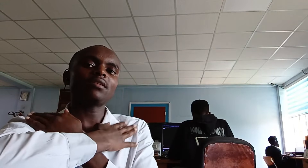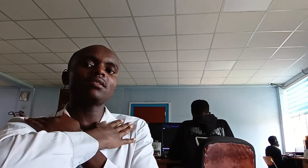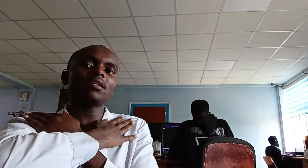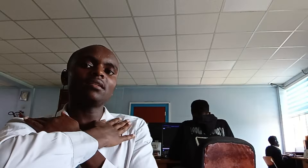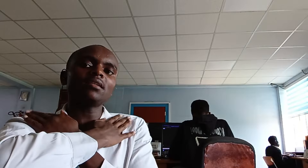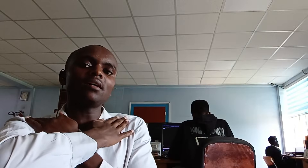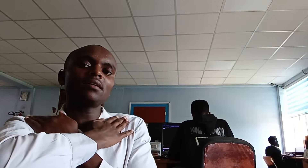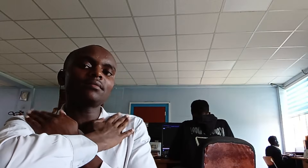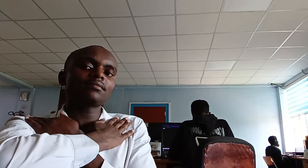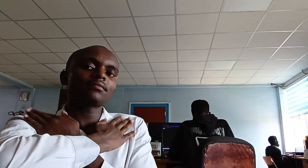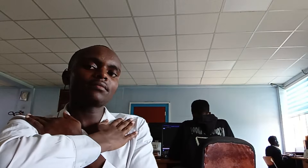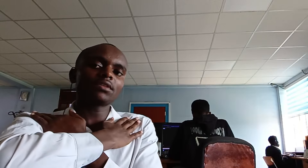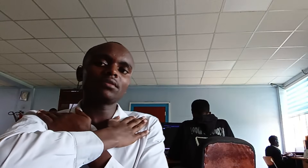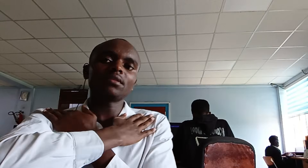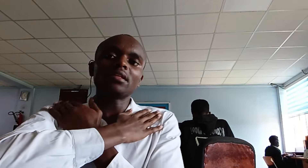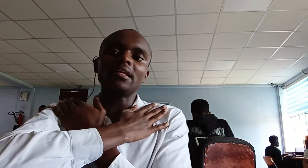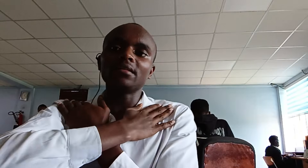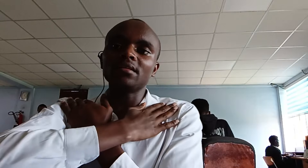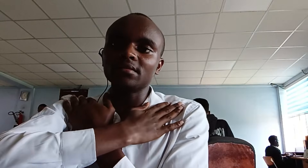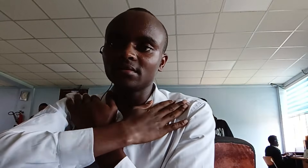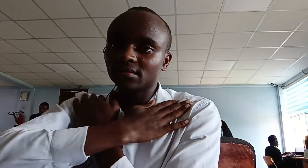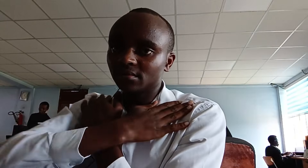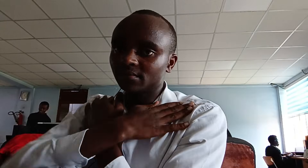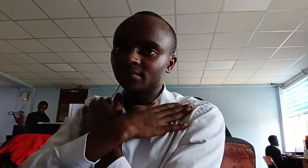side. See, like this.